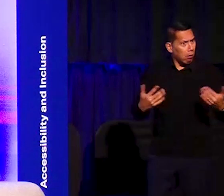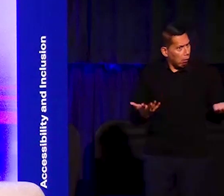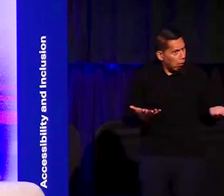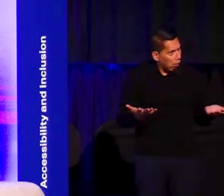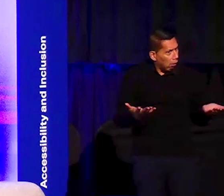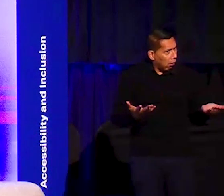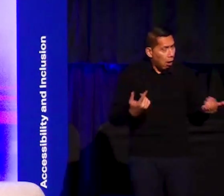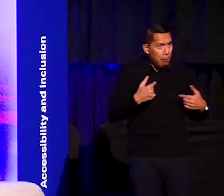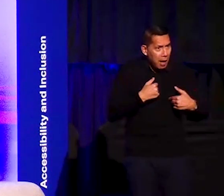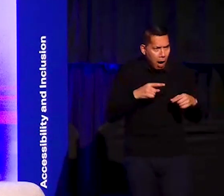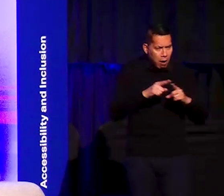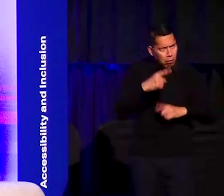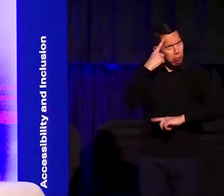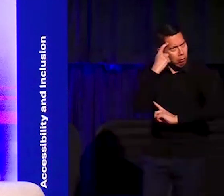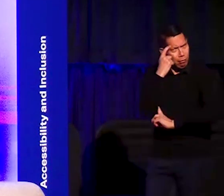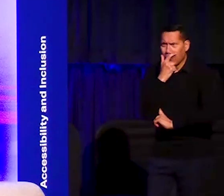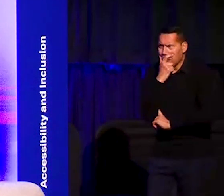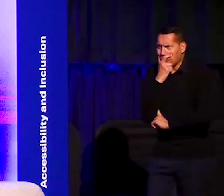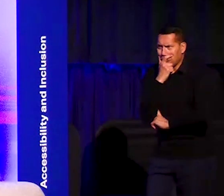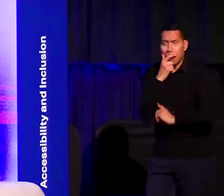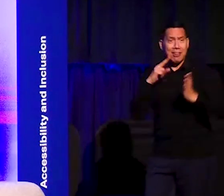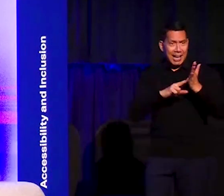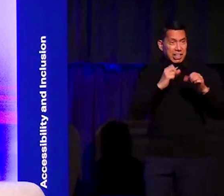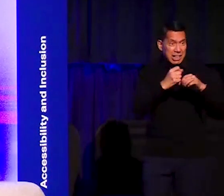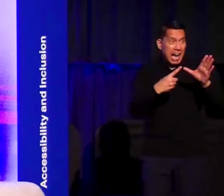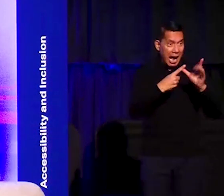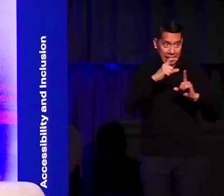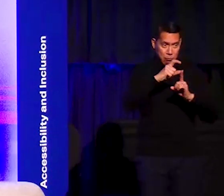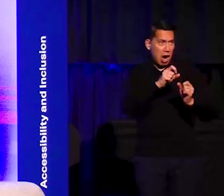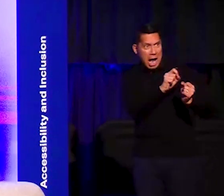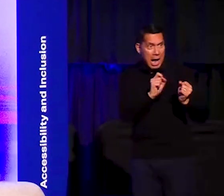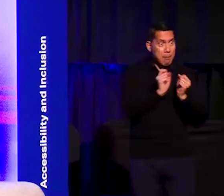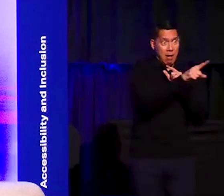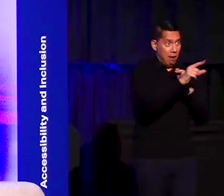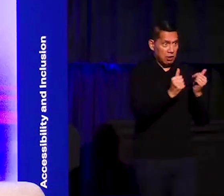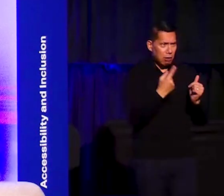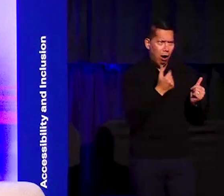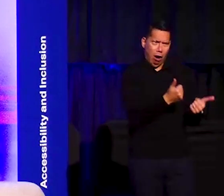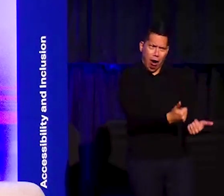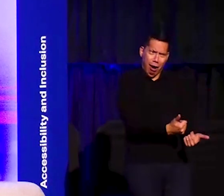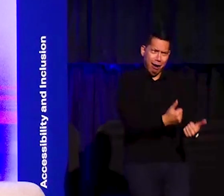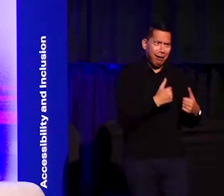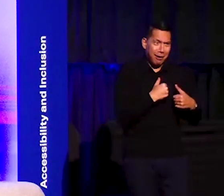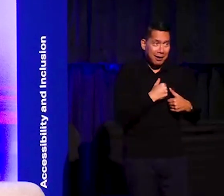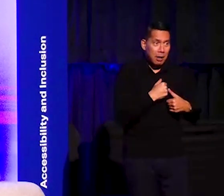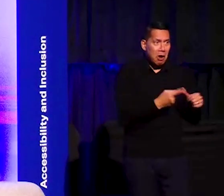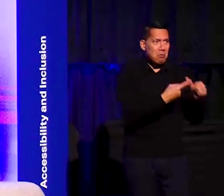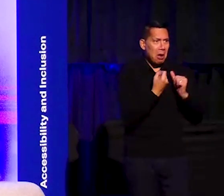I spent ages on this. I actually did email the gallery and say, I don't suppose you have a photo of your wheelchair ramp, do you? Haven't heard back.